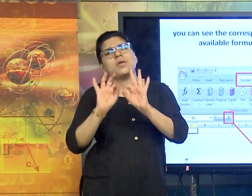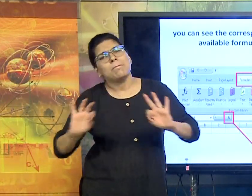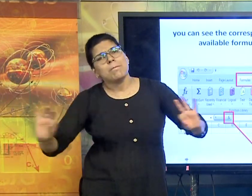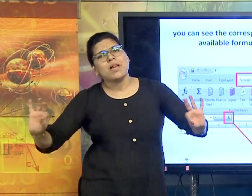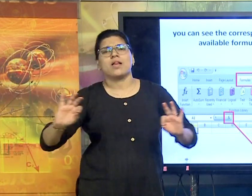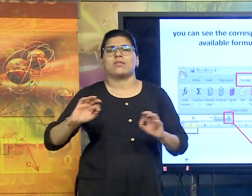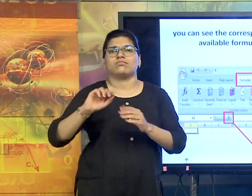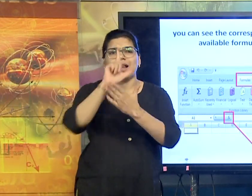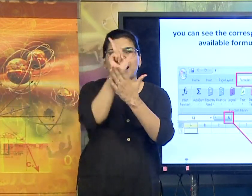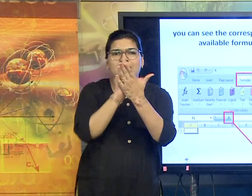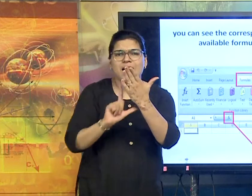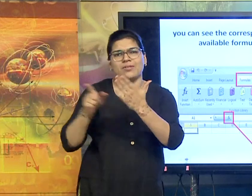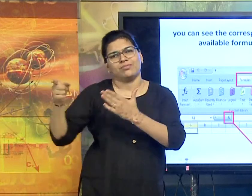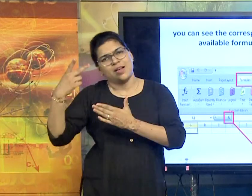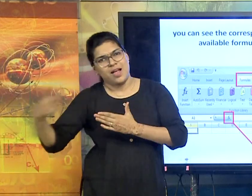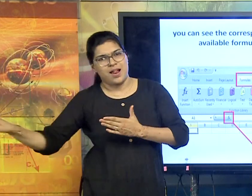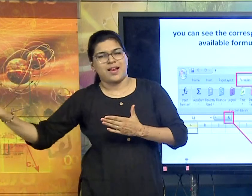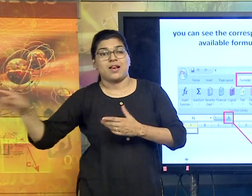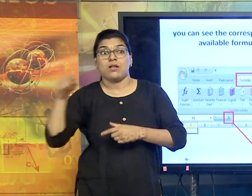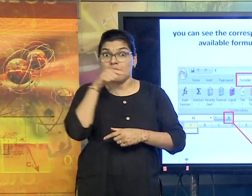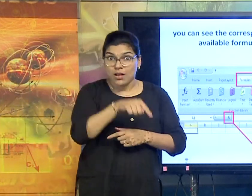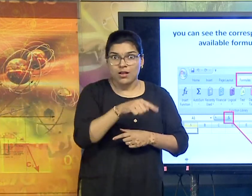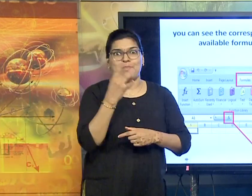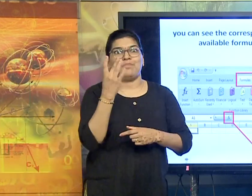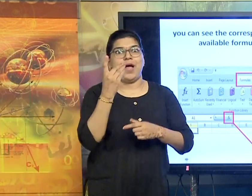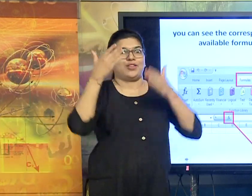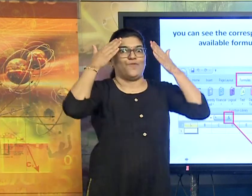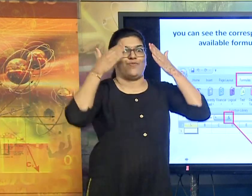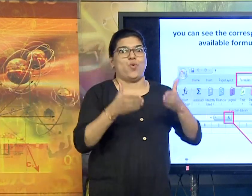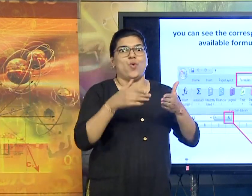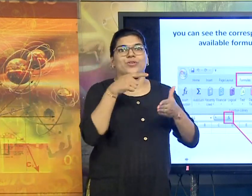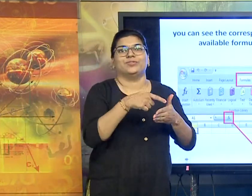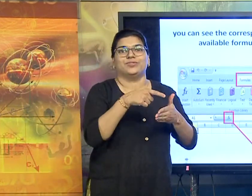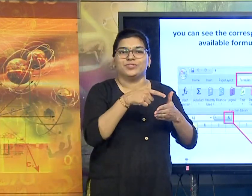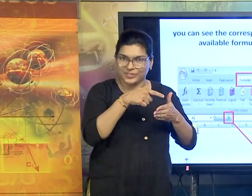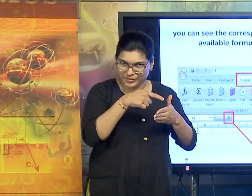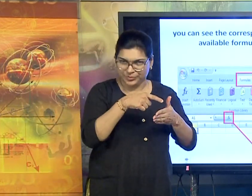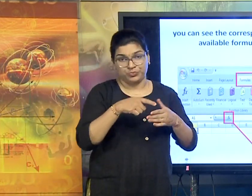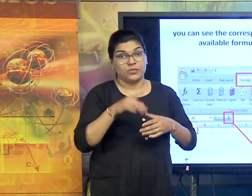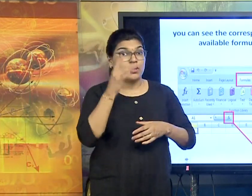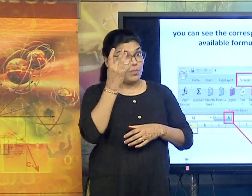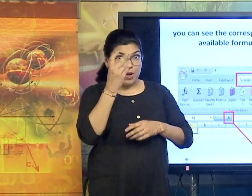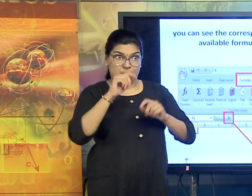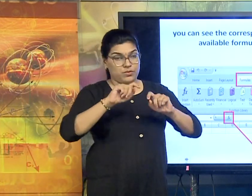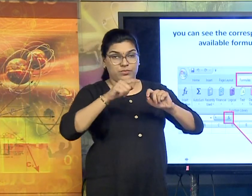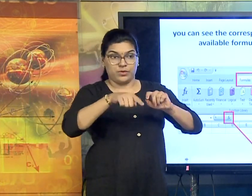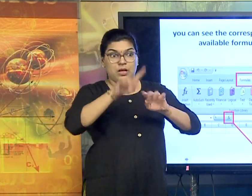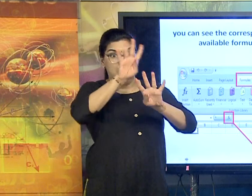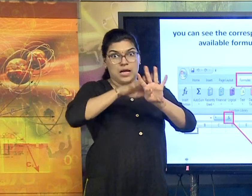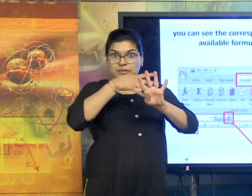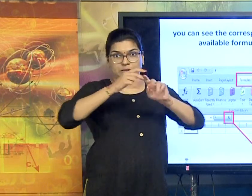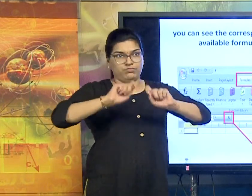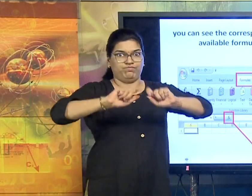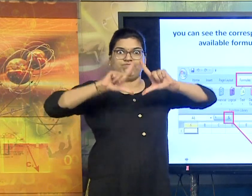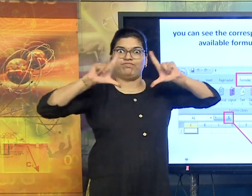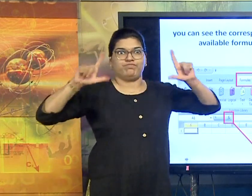let me tell you again that we are talking about the Excel file, not the Word file. So we have